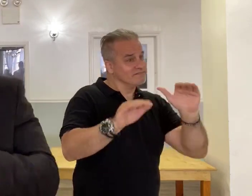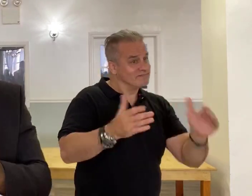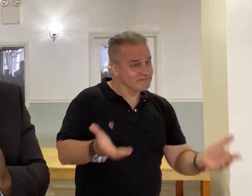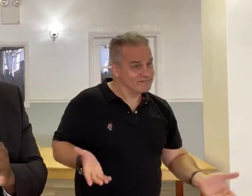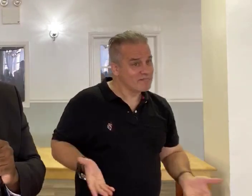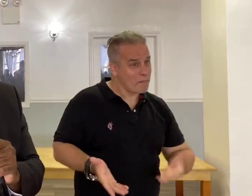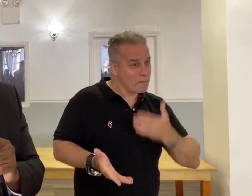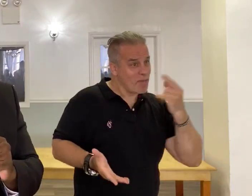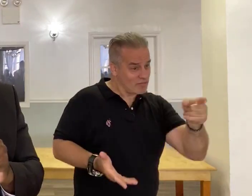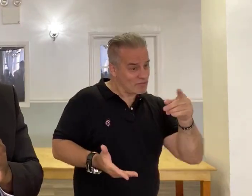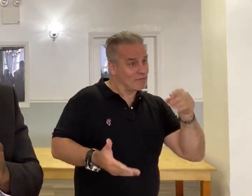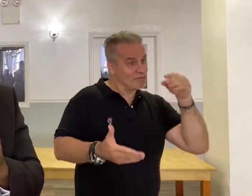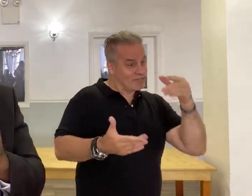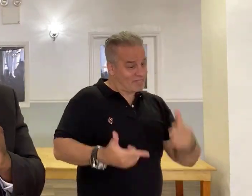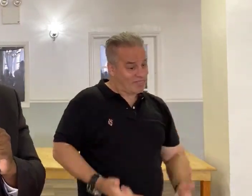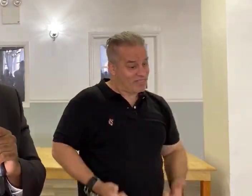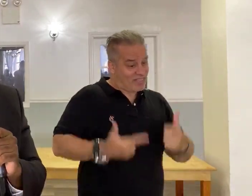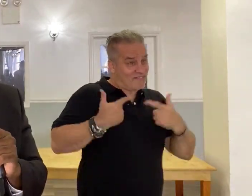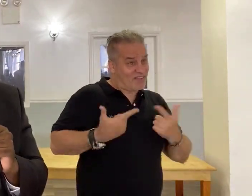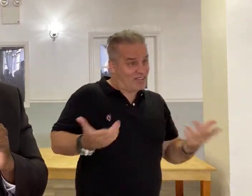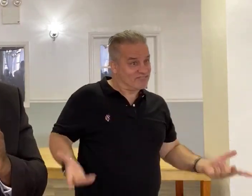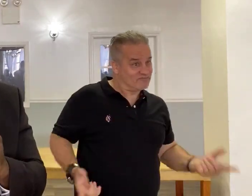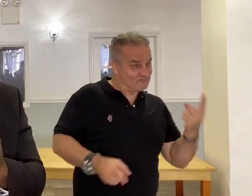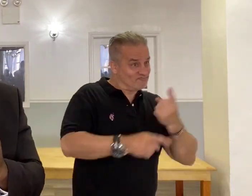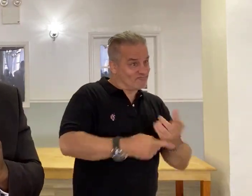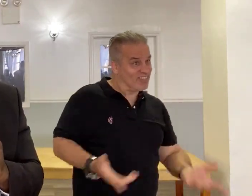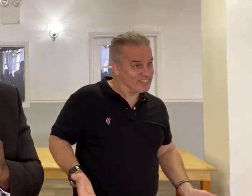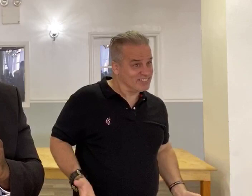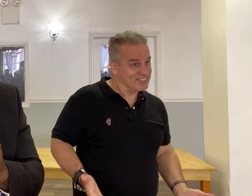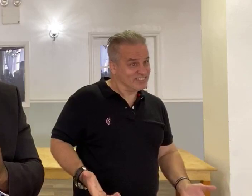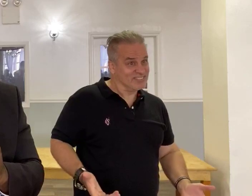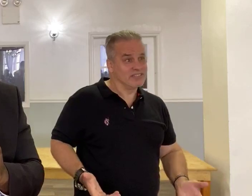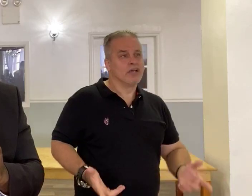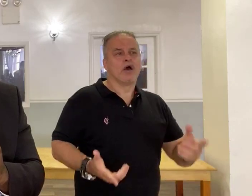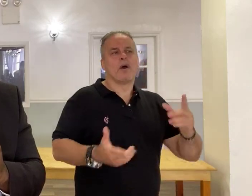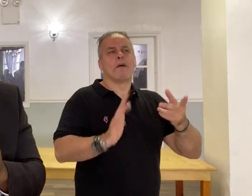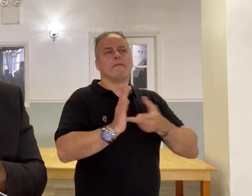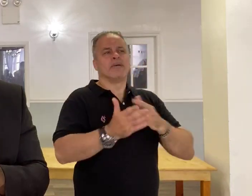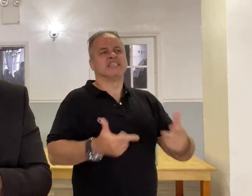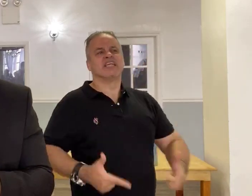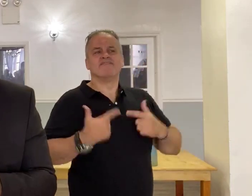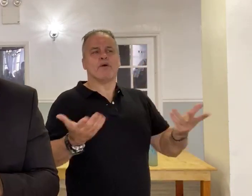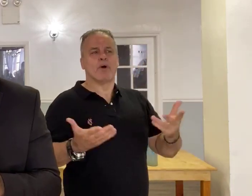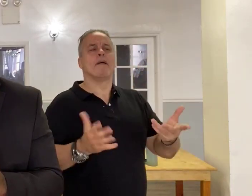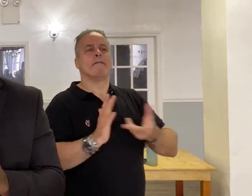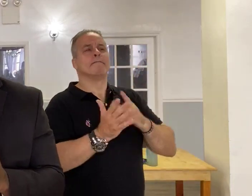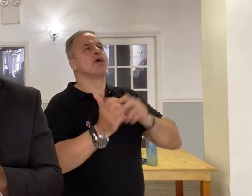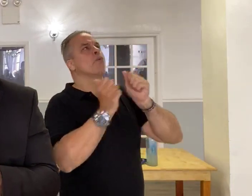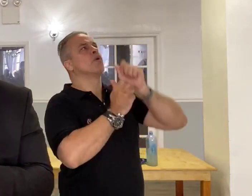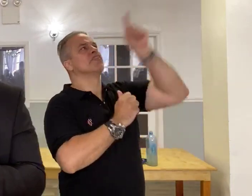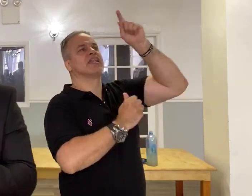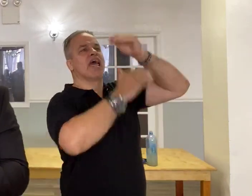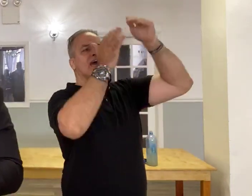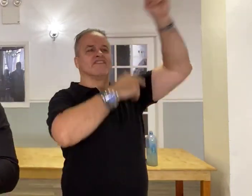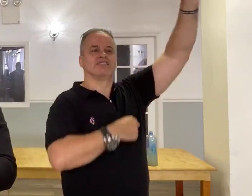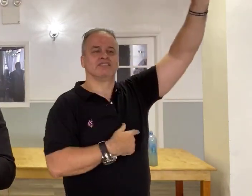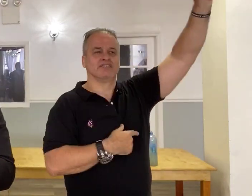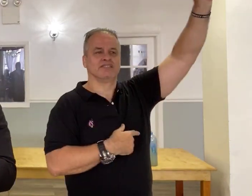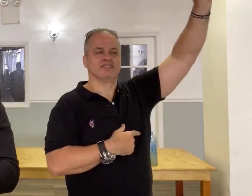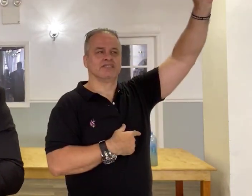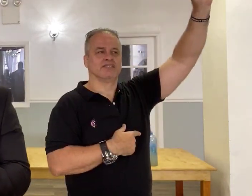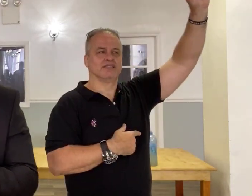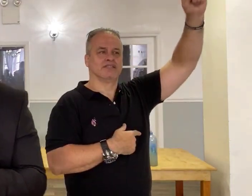hell with two eyes. It is better to go to heaven with one foot, one leg, than go to hell with two.